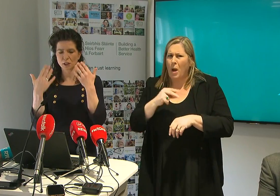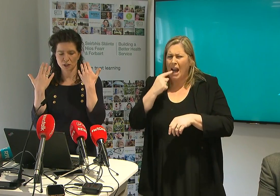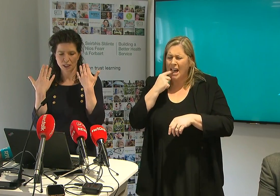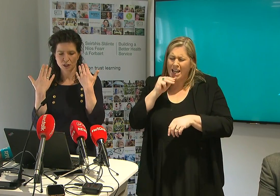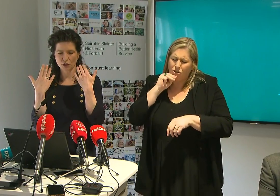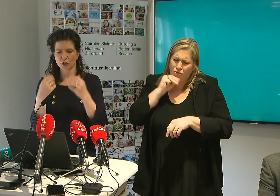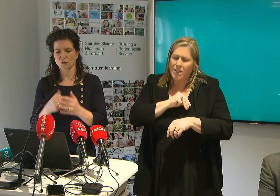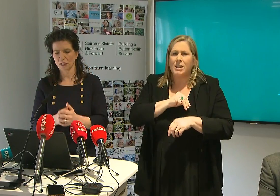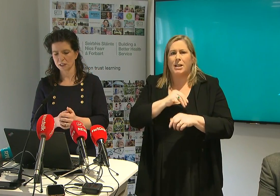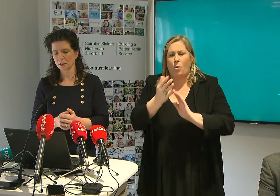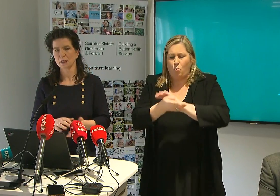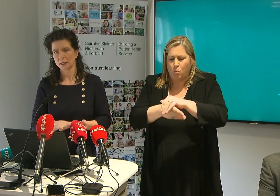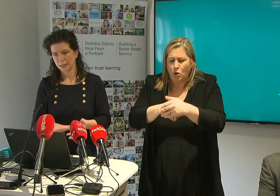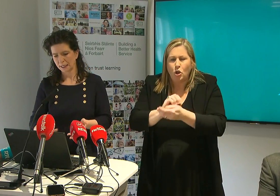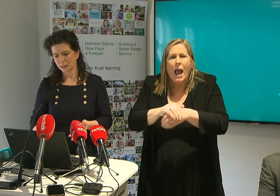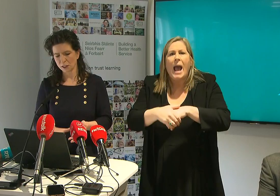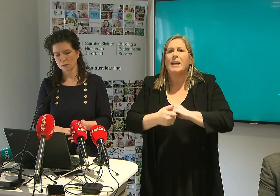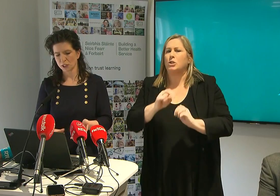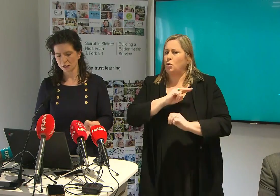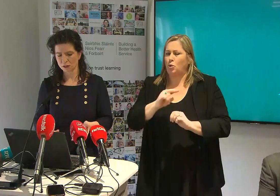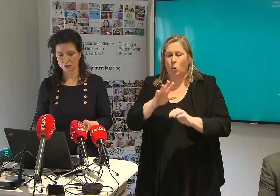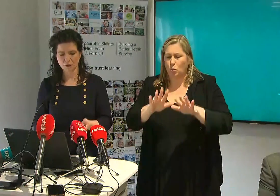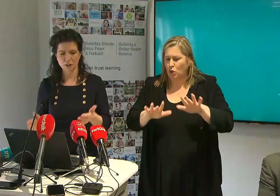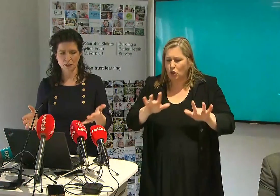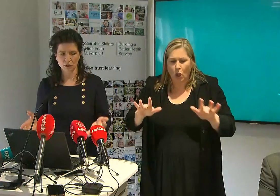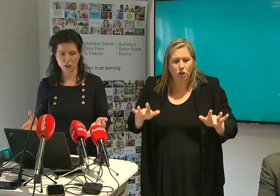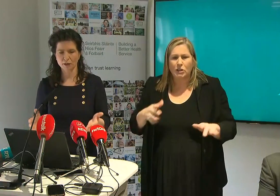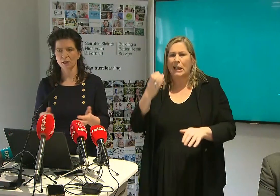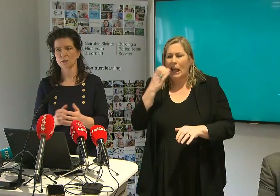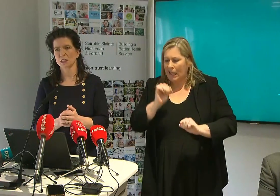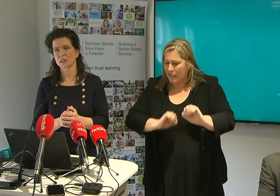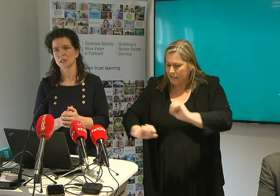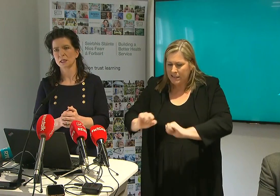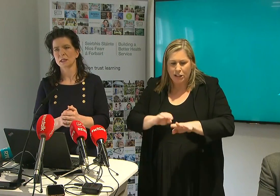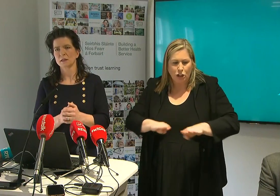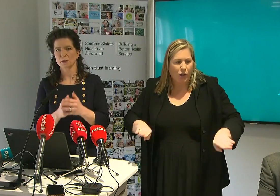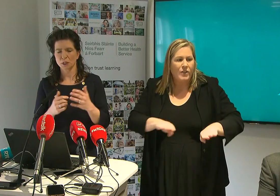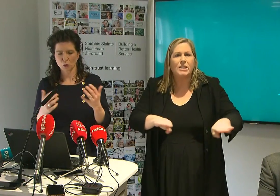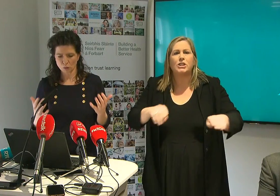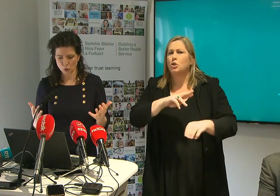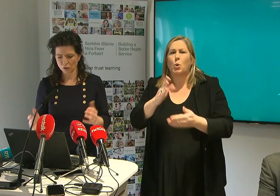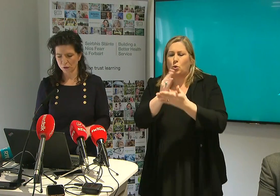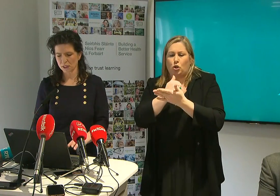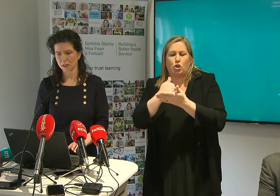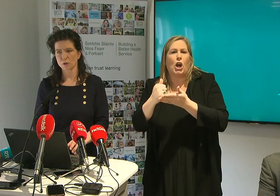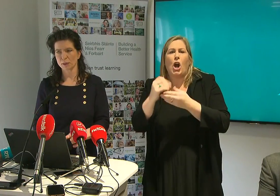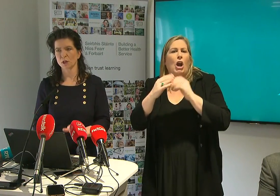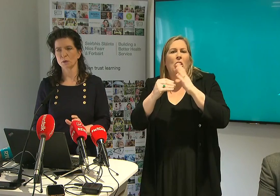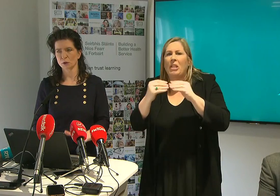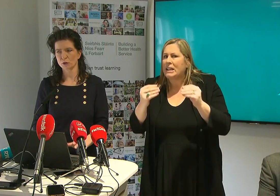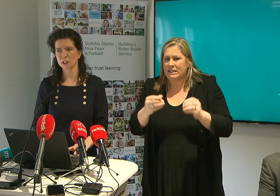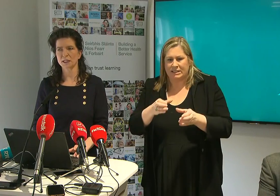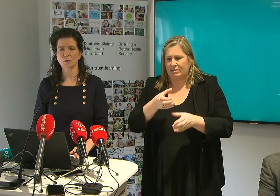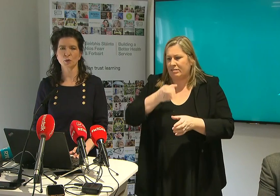That's why not touching your face, cleaning objects and surfaces, not sharing objects. That's why all of those things will